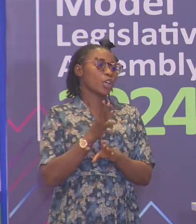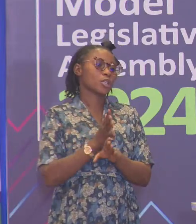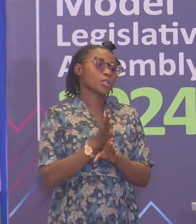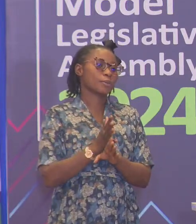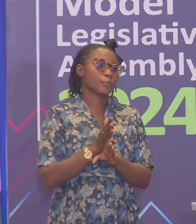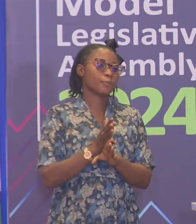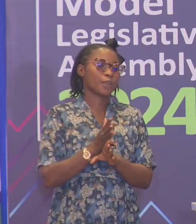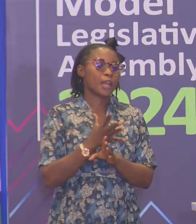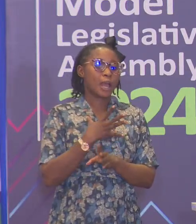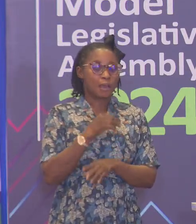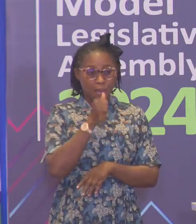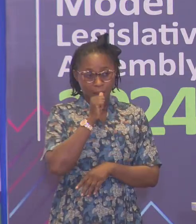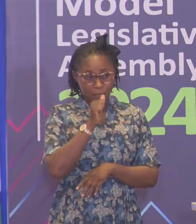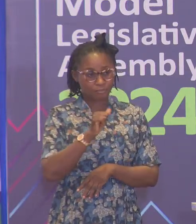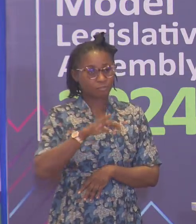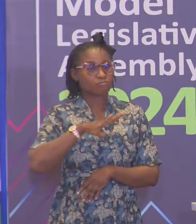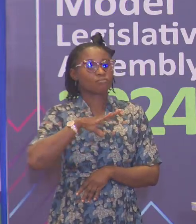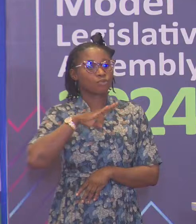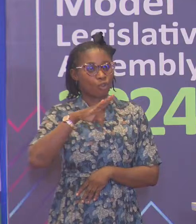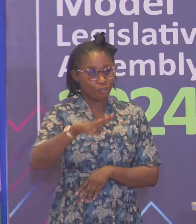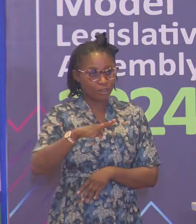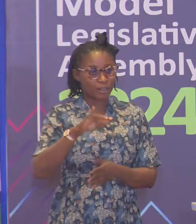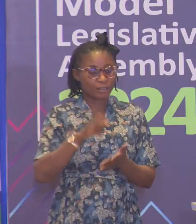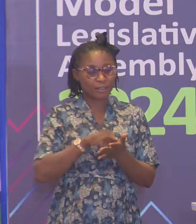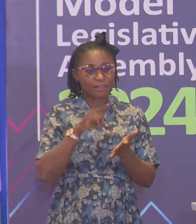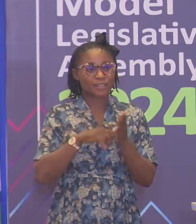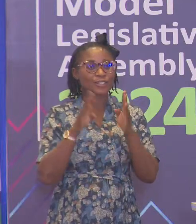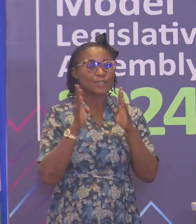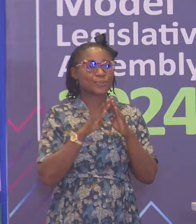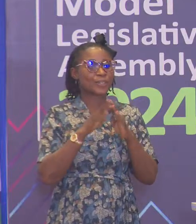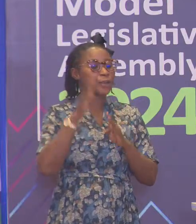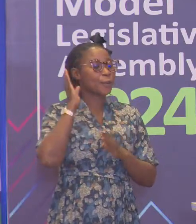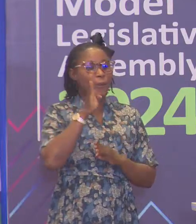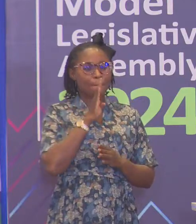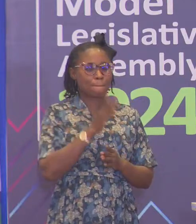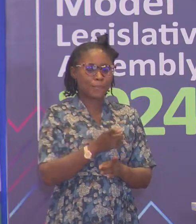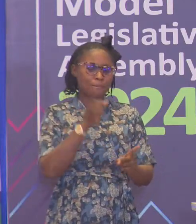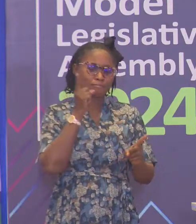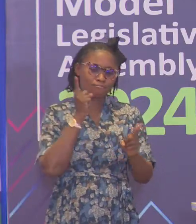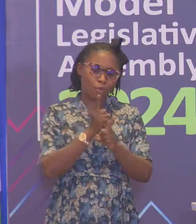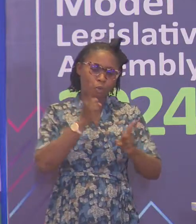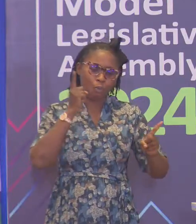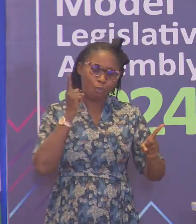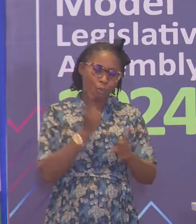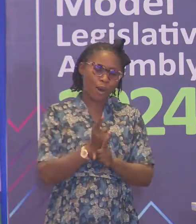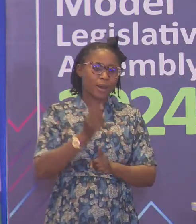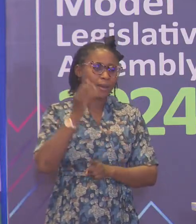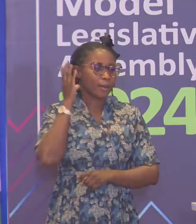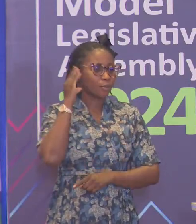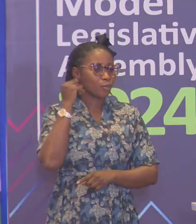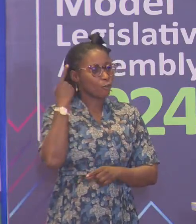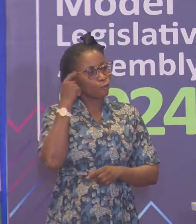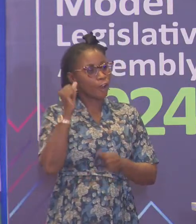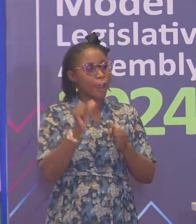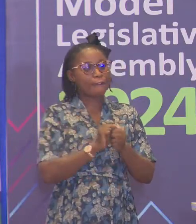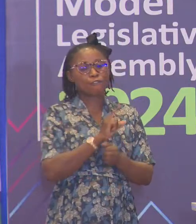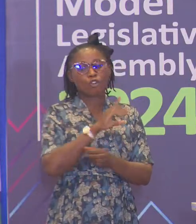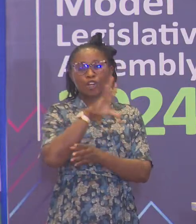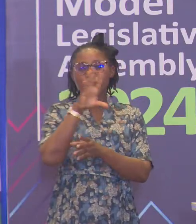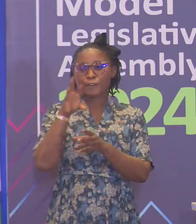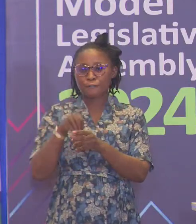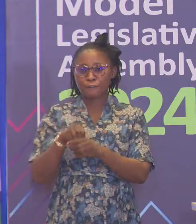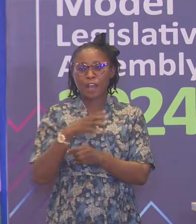I'm confident that this session will be an enriching experience for everyone involved and